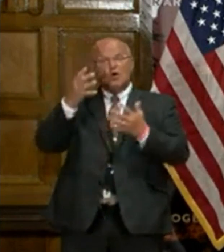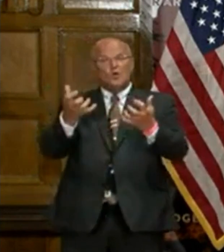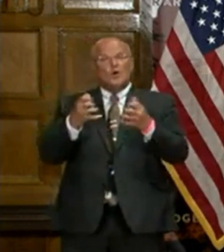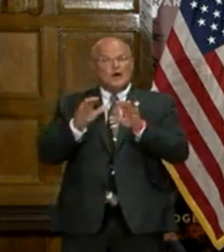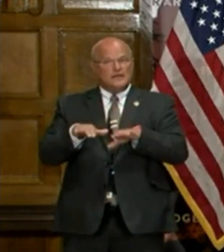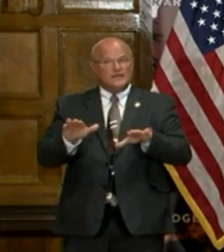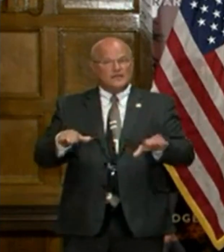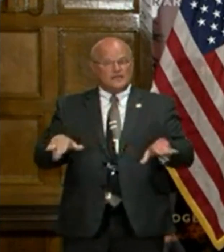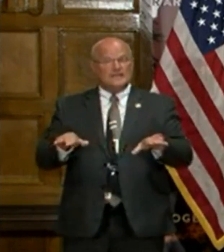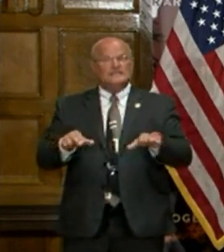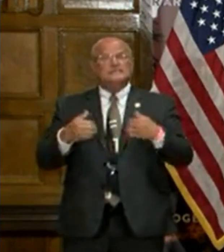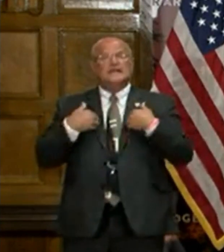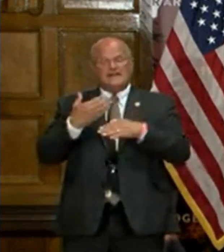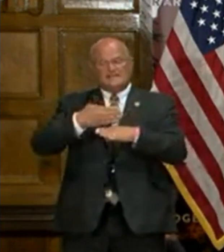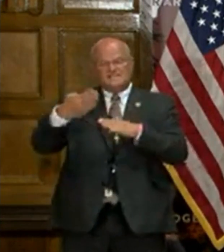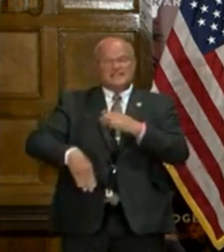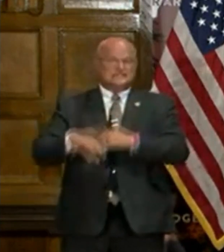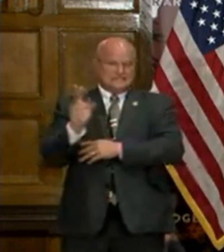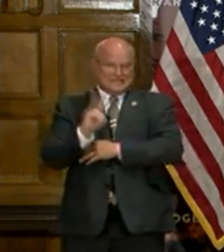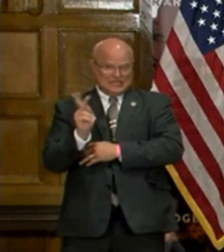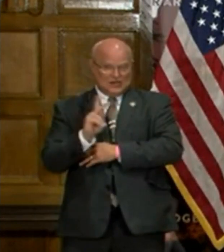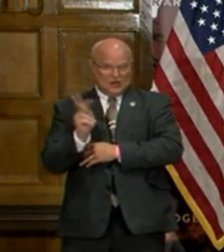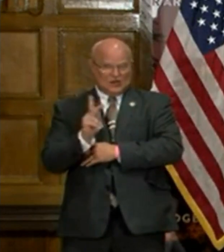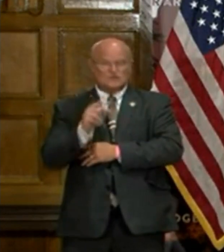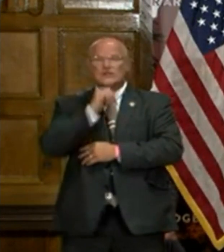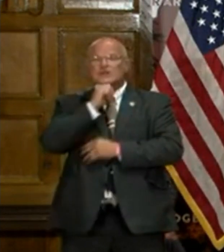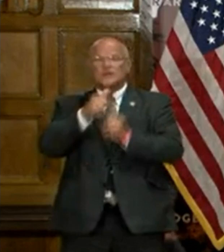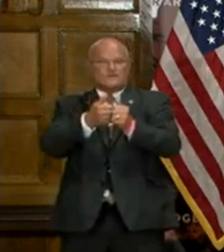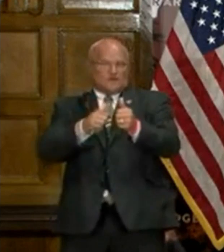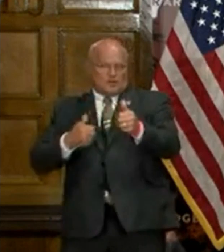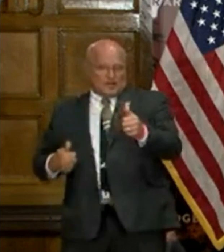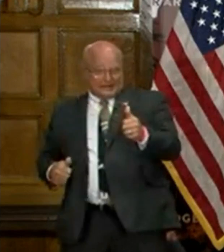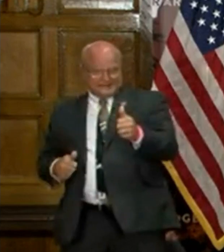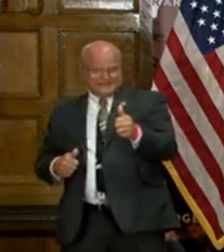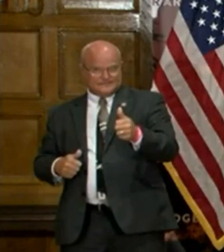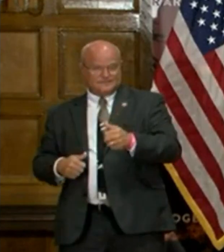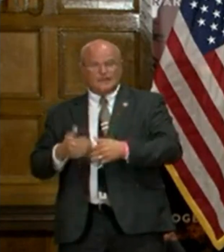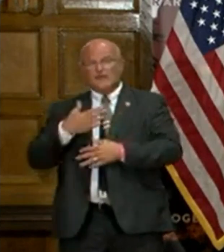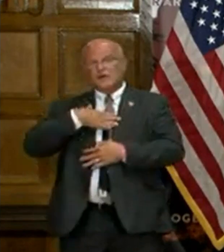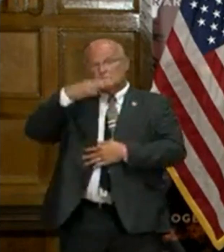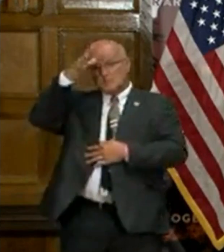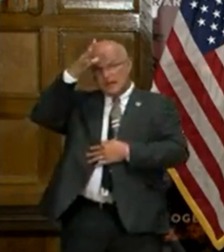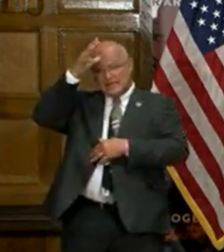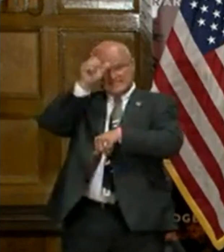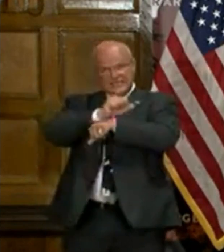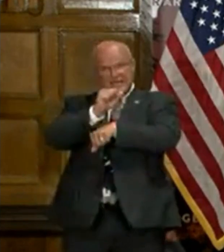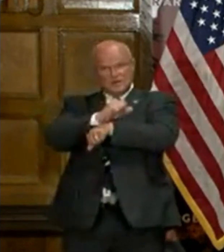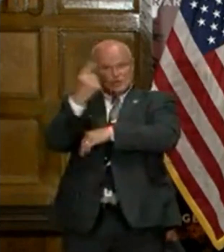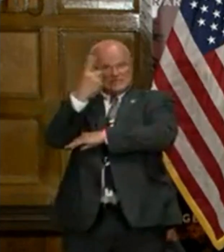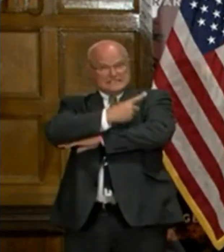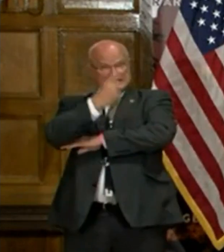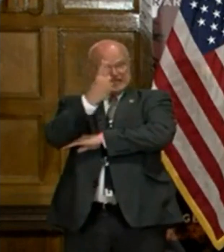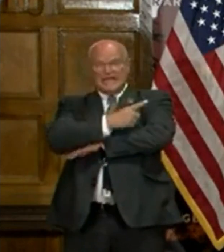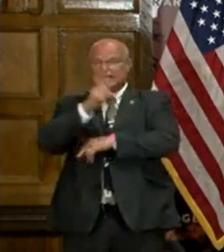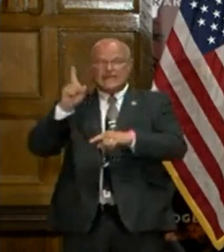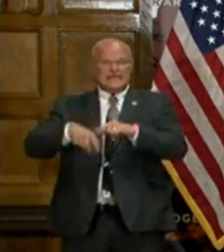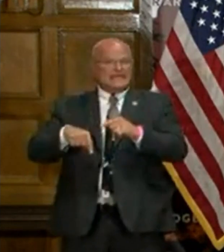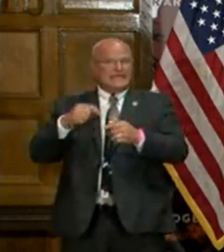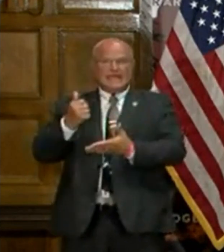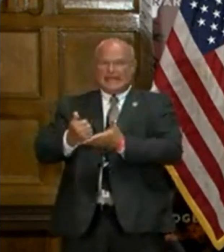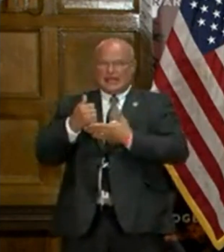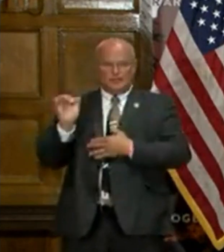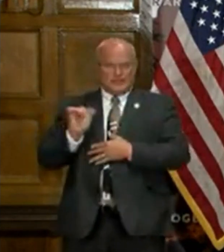their kids to at least finish kindergarten so they don't fall behind. My dad works during the day, so he can't help